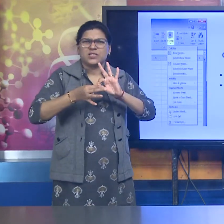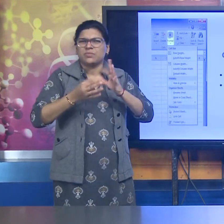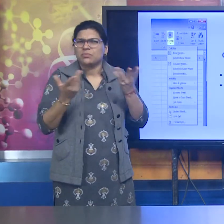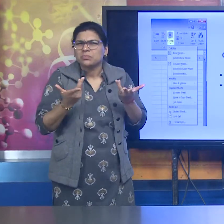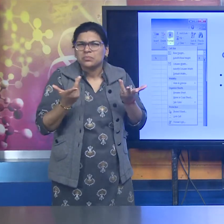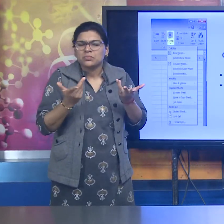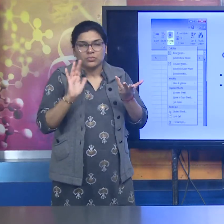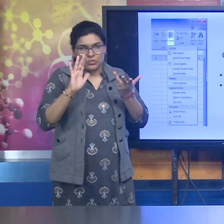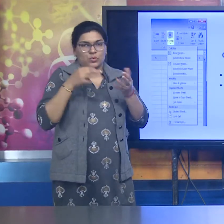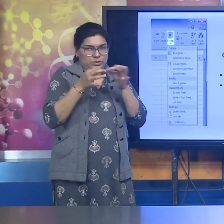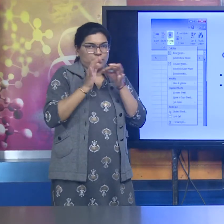Autofit